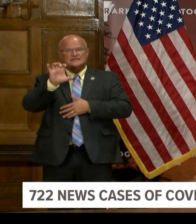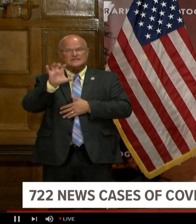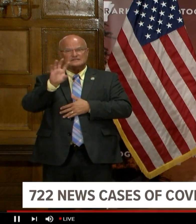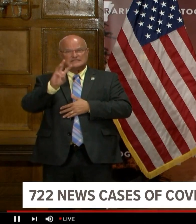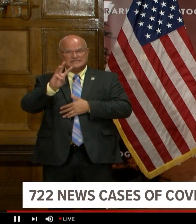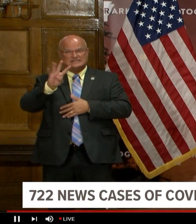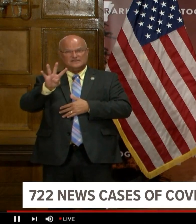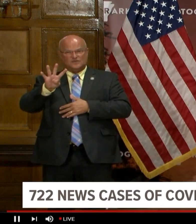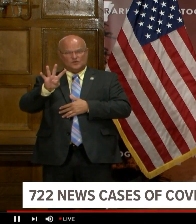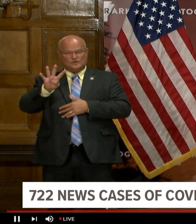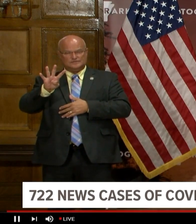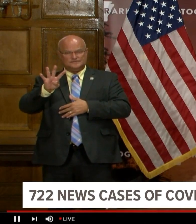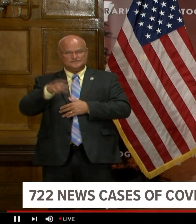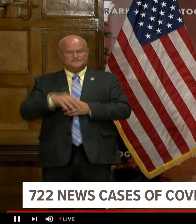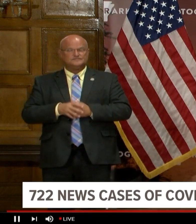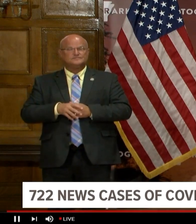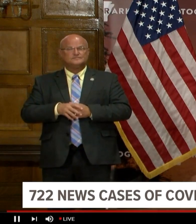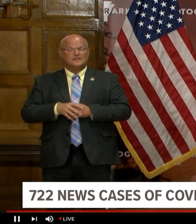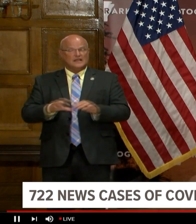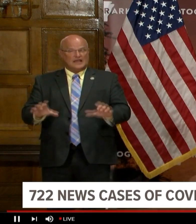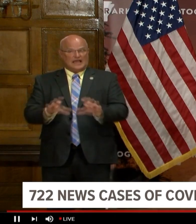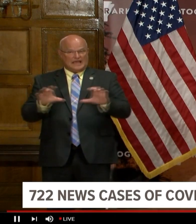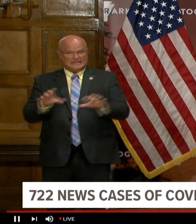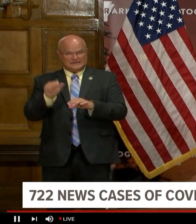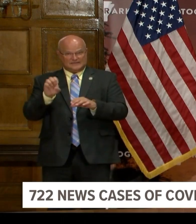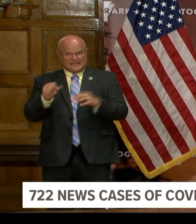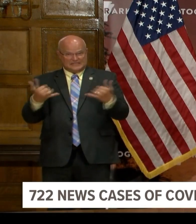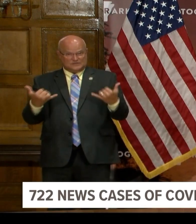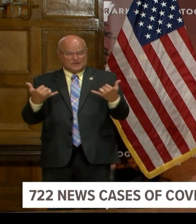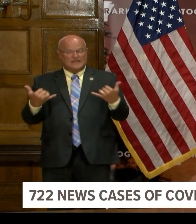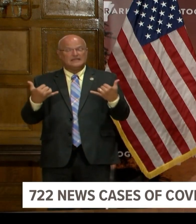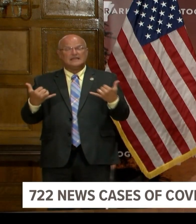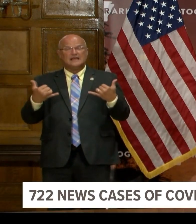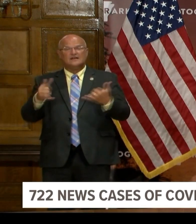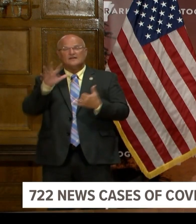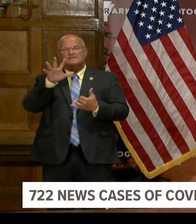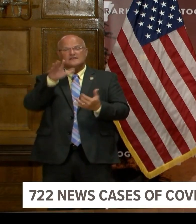764 from yesterday. Our active cases at this time are